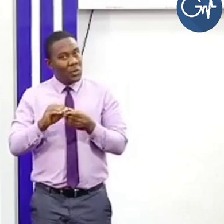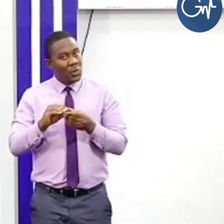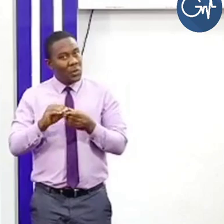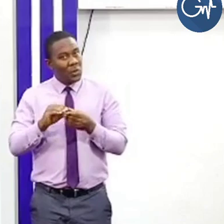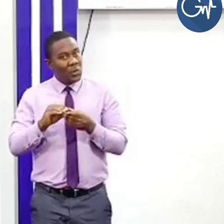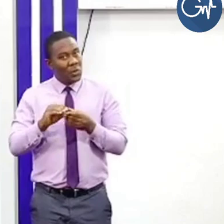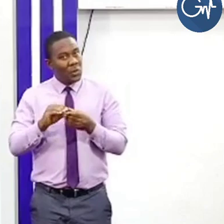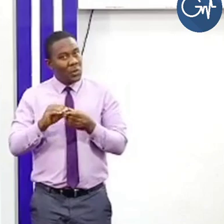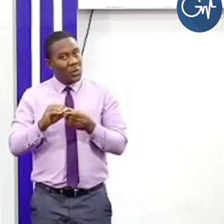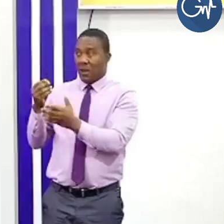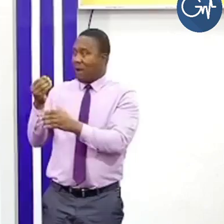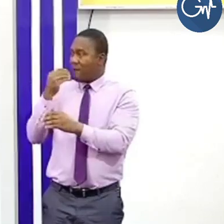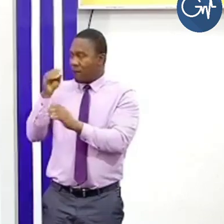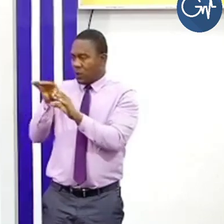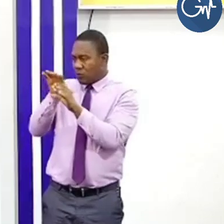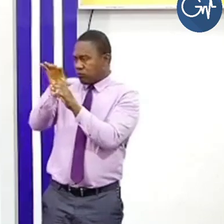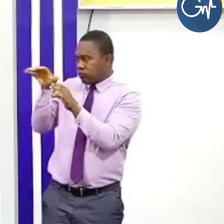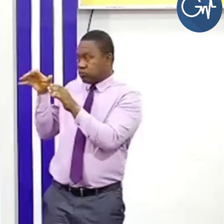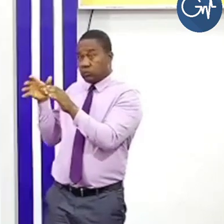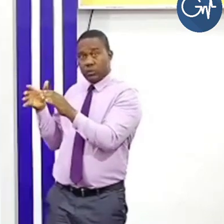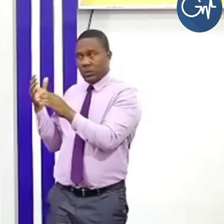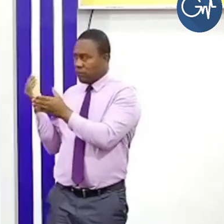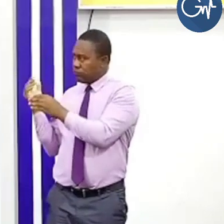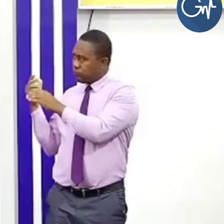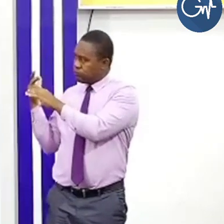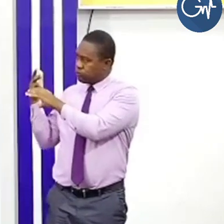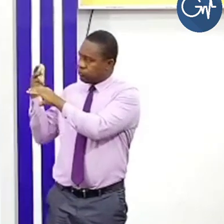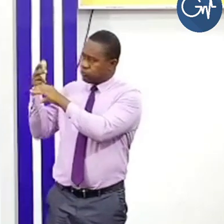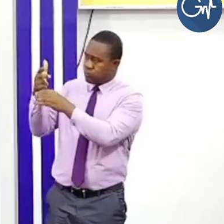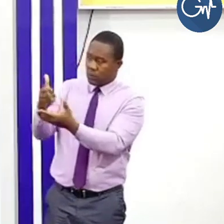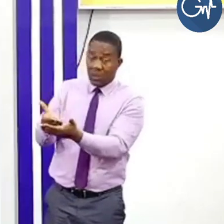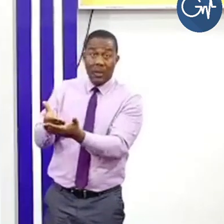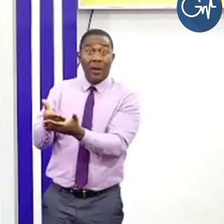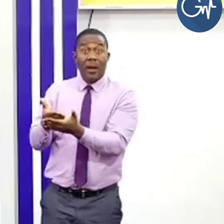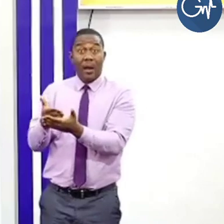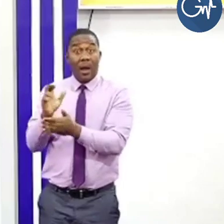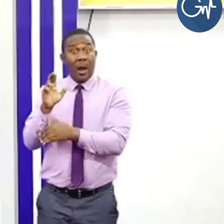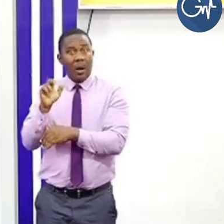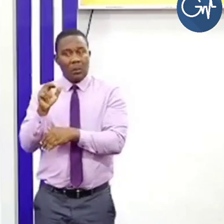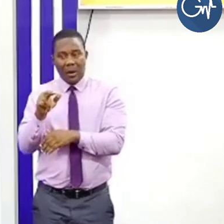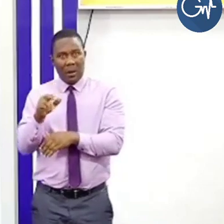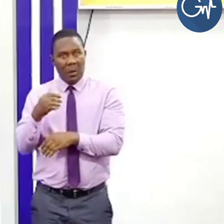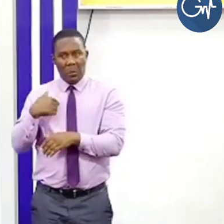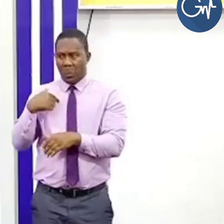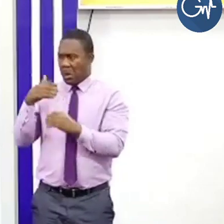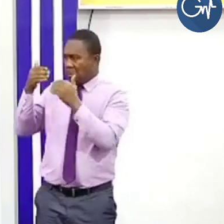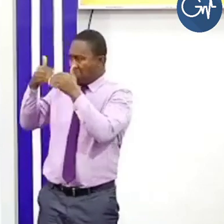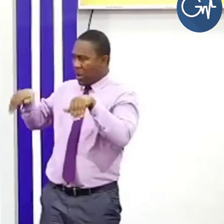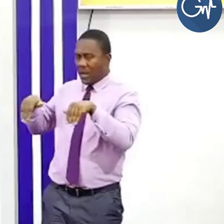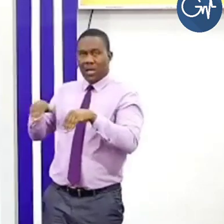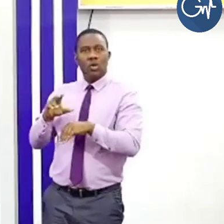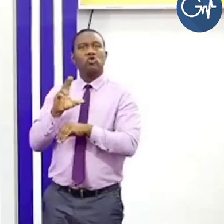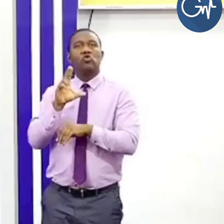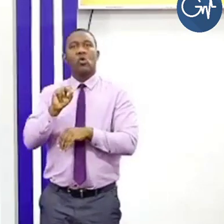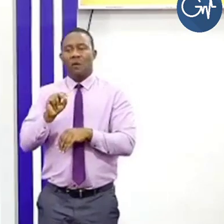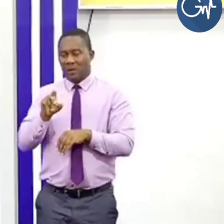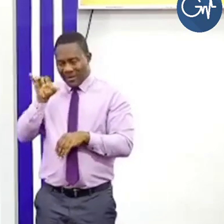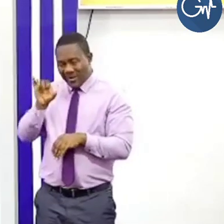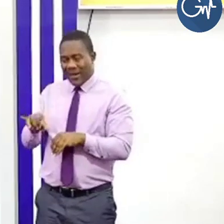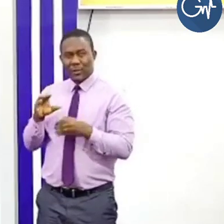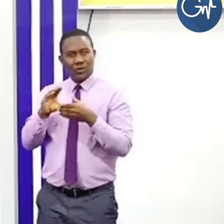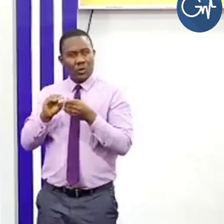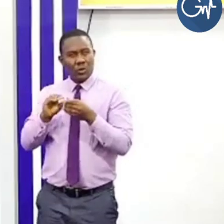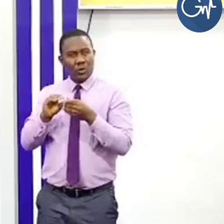aduane fri miamia bank na se kwese no ye mprem mo fa ma enye no kwe omo nko djuma so se de